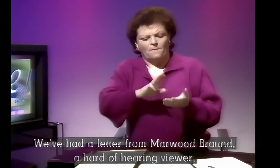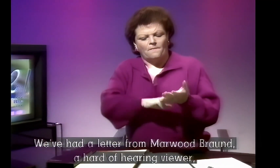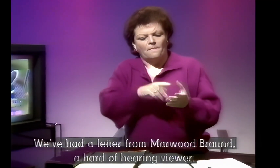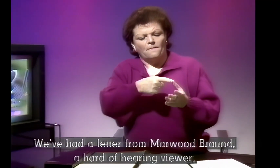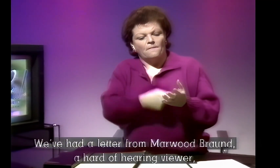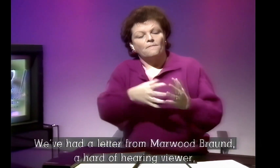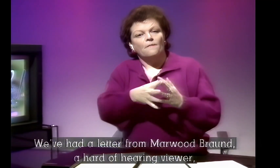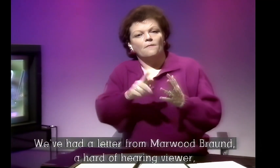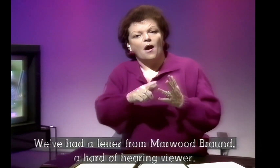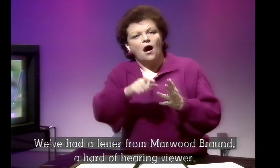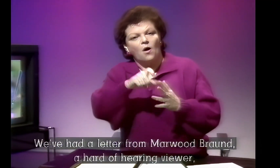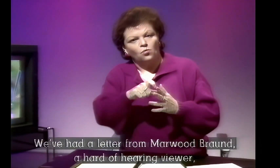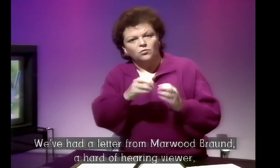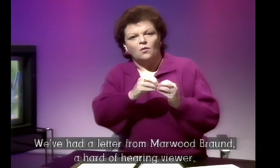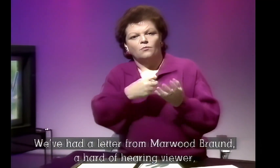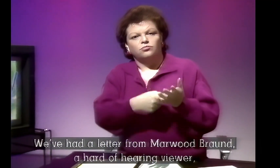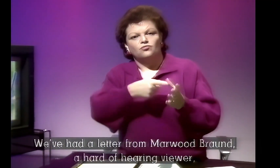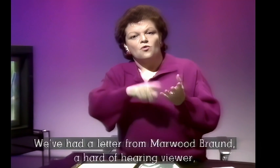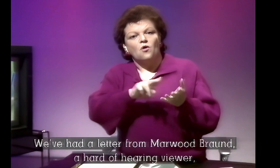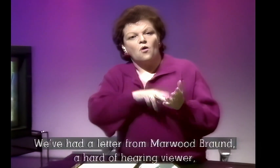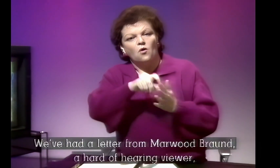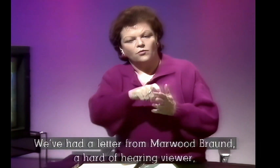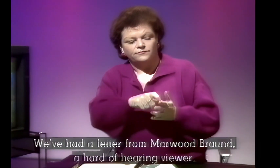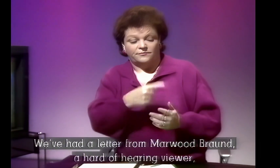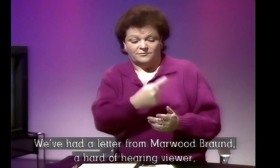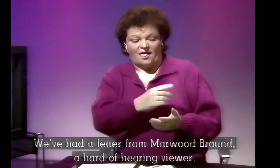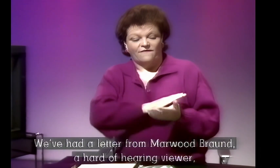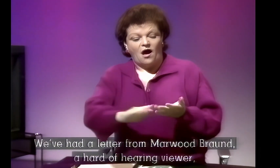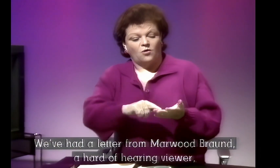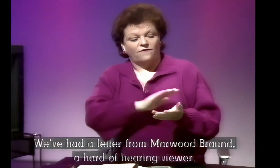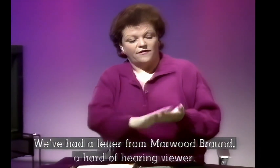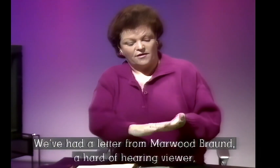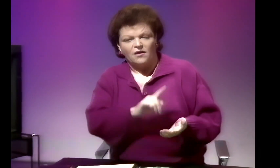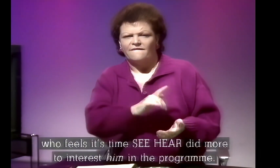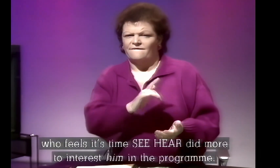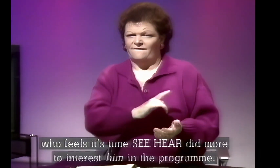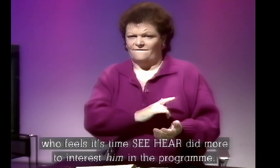We've had a letter from Marwood Braund, a hard of hearing viewer who feels it's time See Here did more